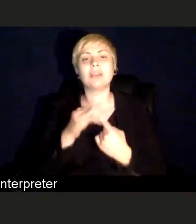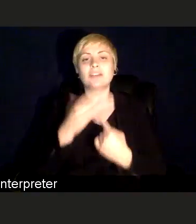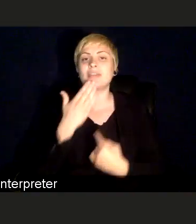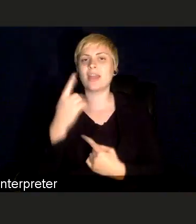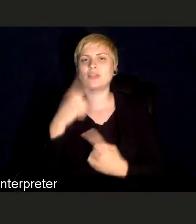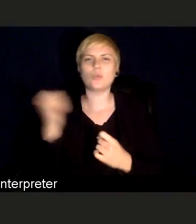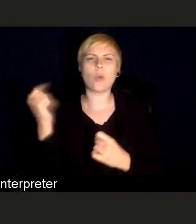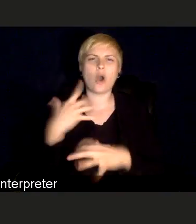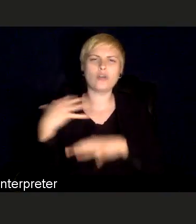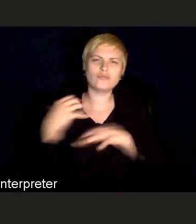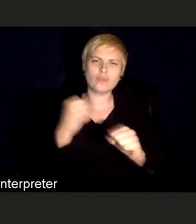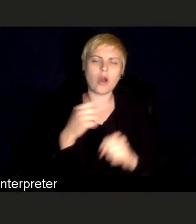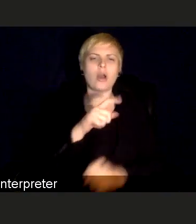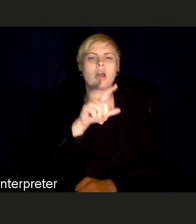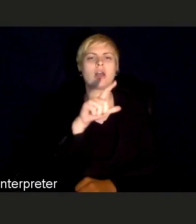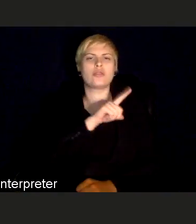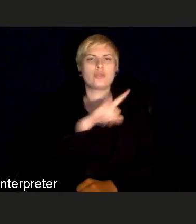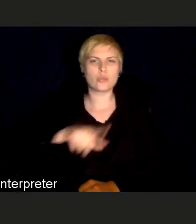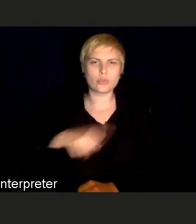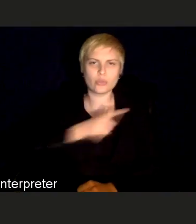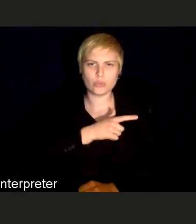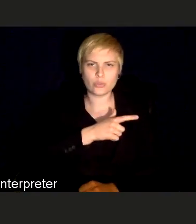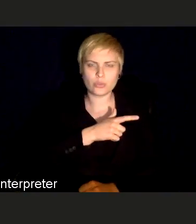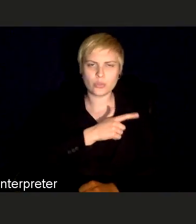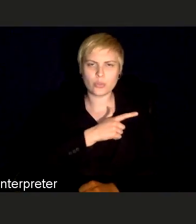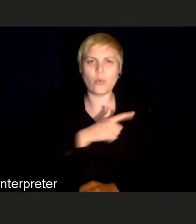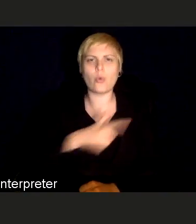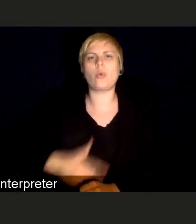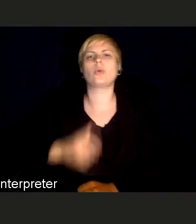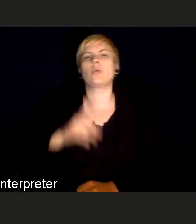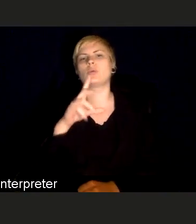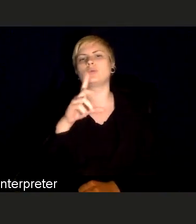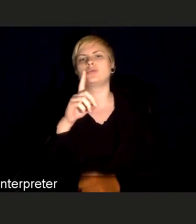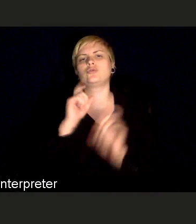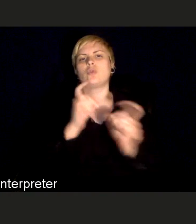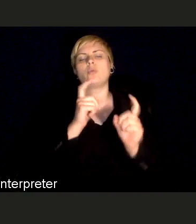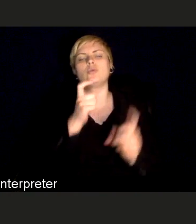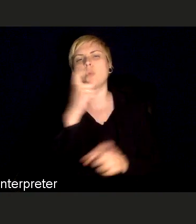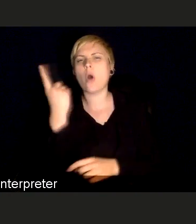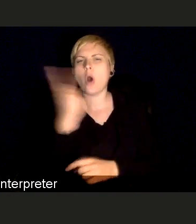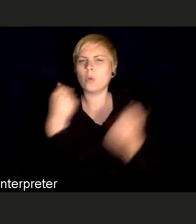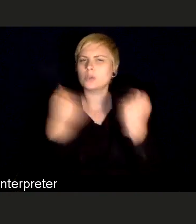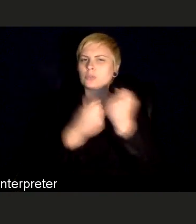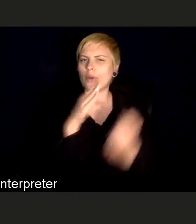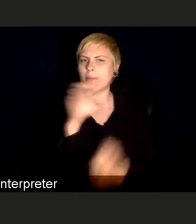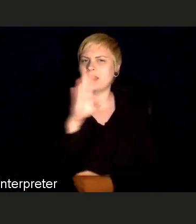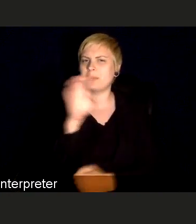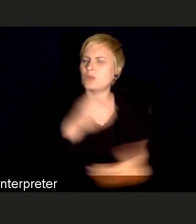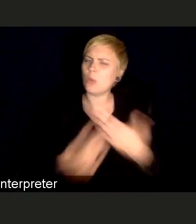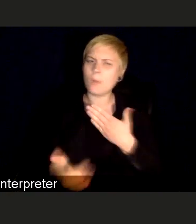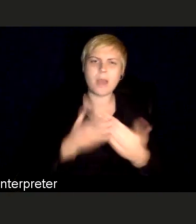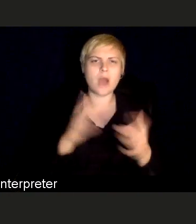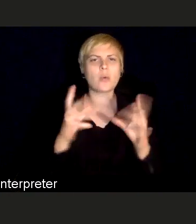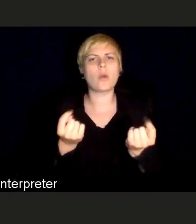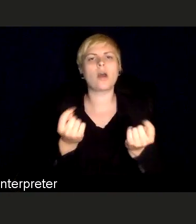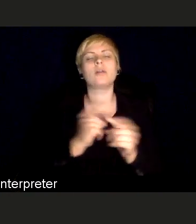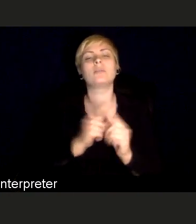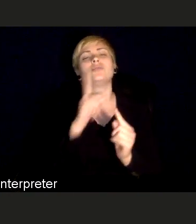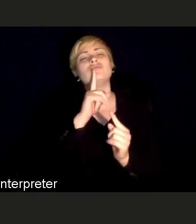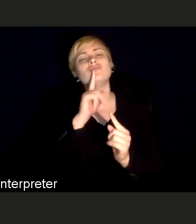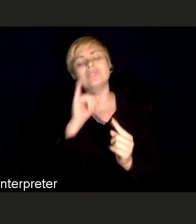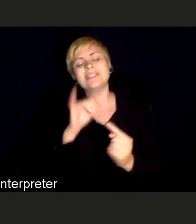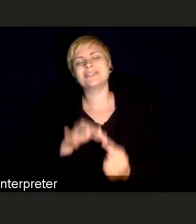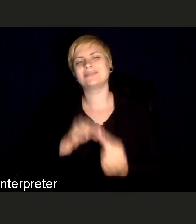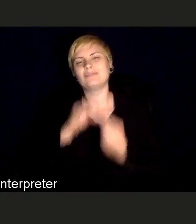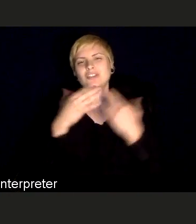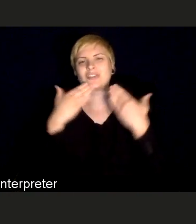loyal donors who always support Beebe no matter what the case. But a very, very special thank you to all those